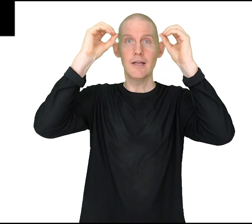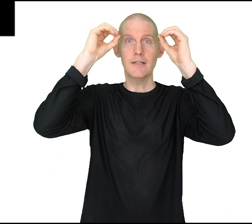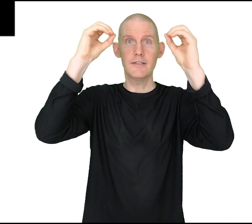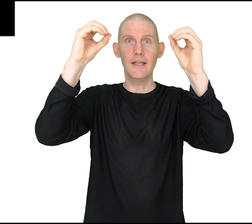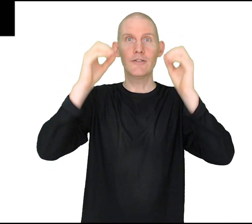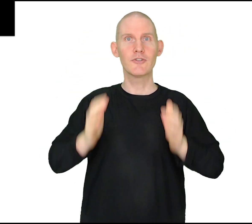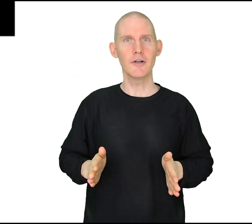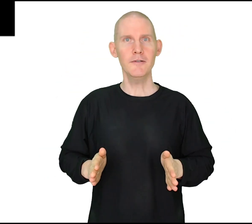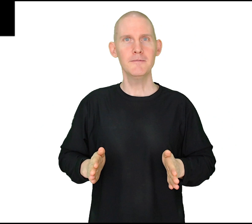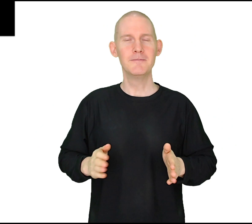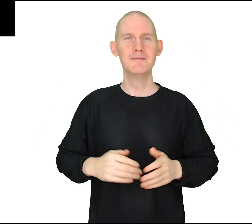Teacher.